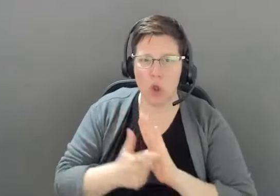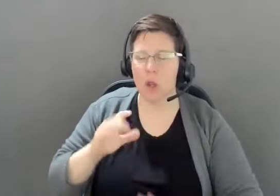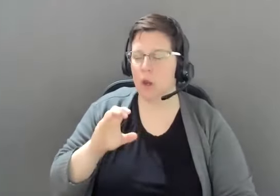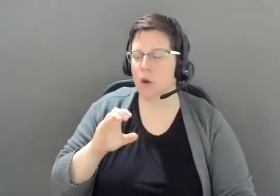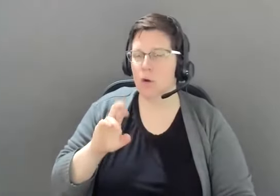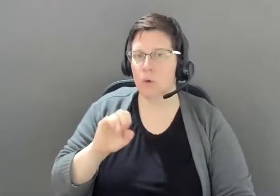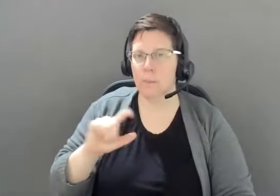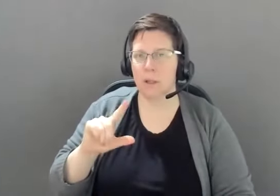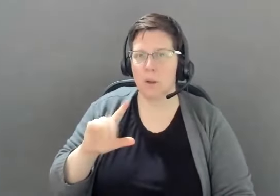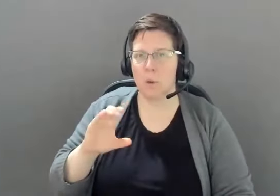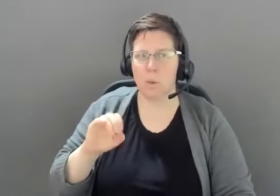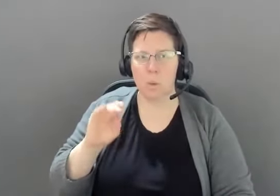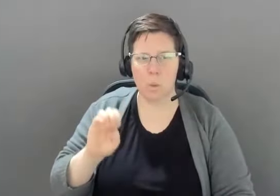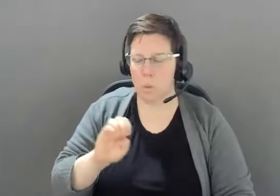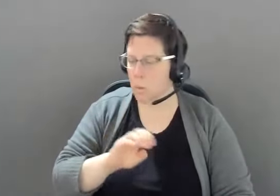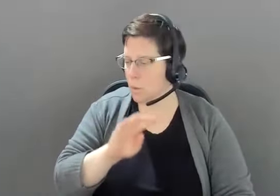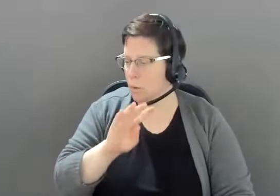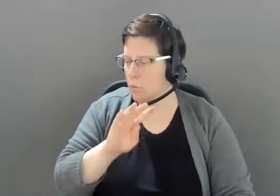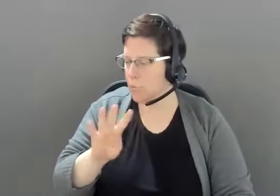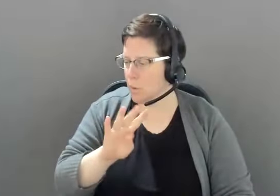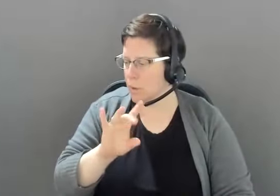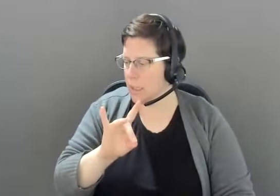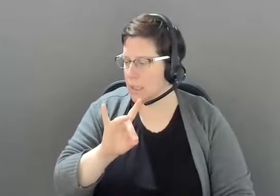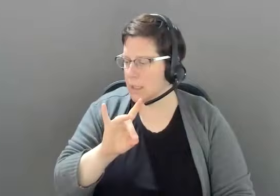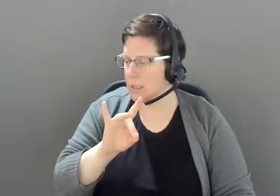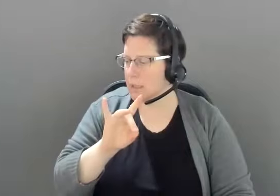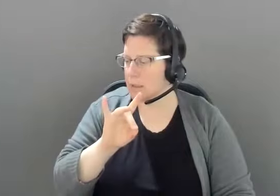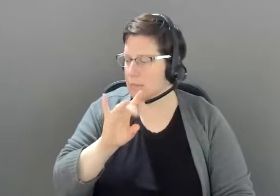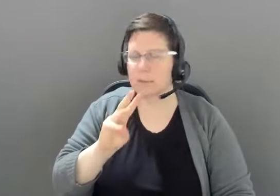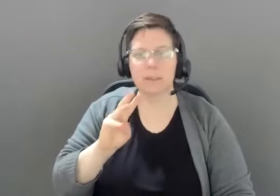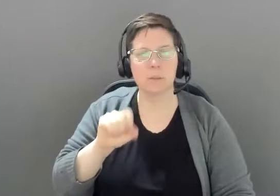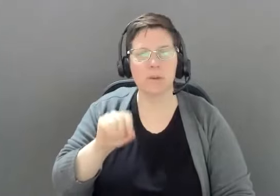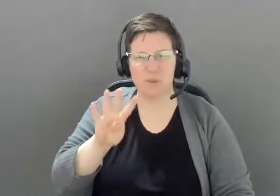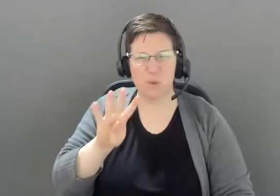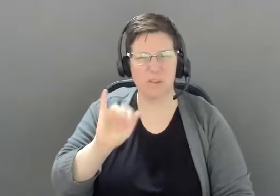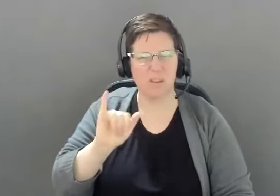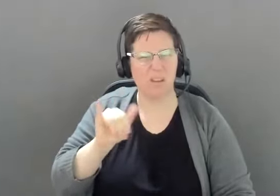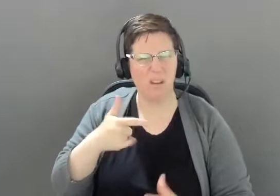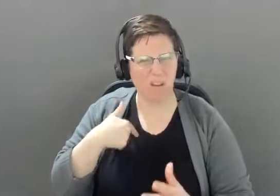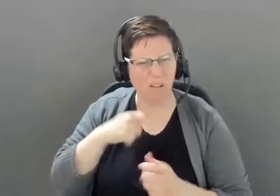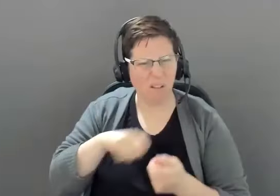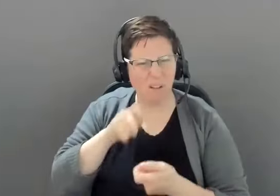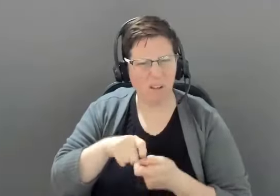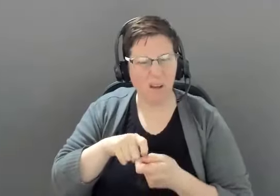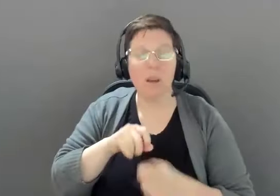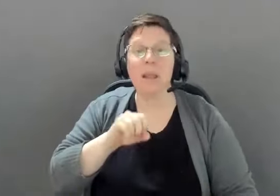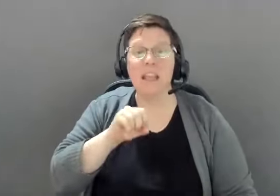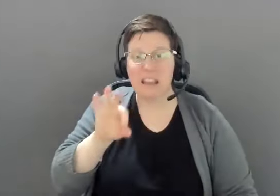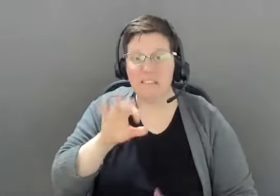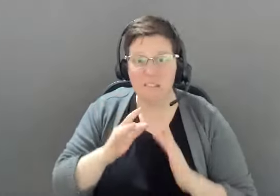we understood what it said, if there were cases online on the legal database CANLI that